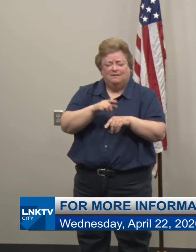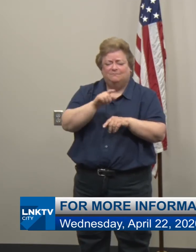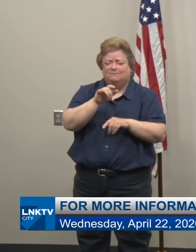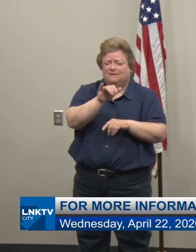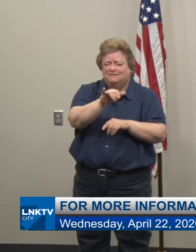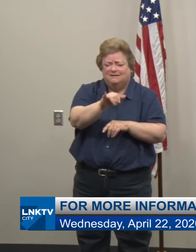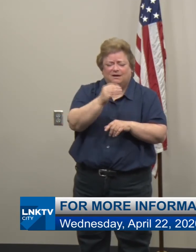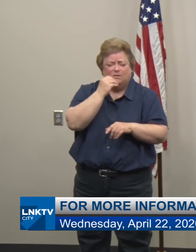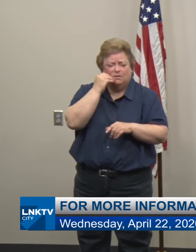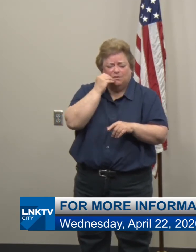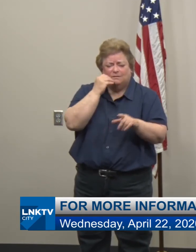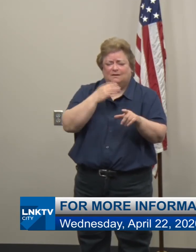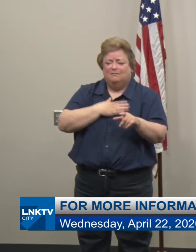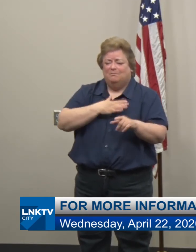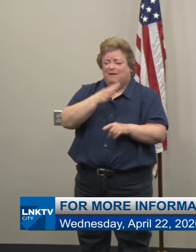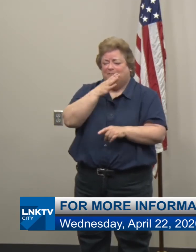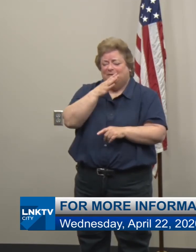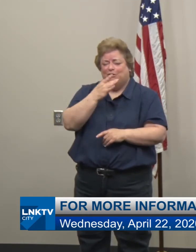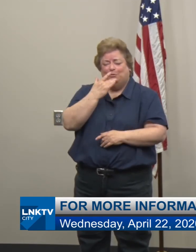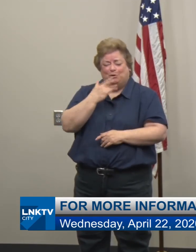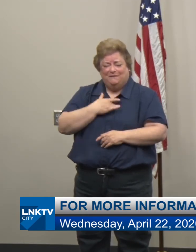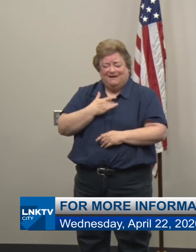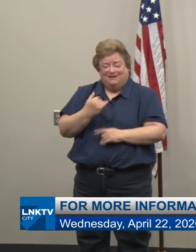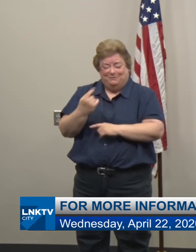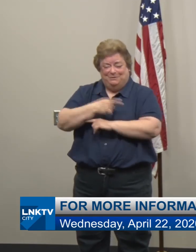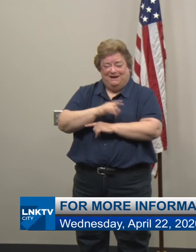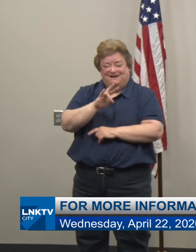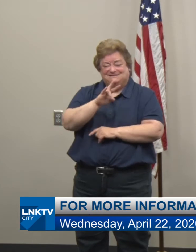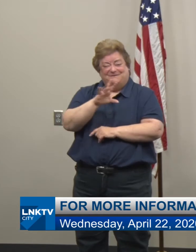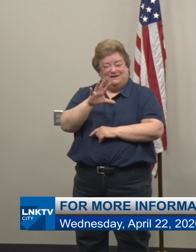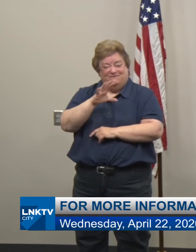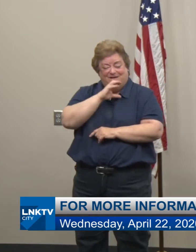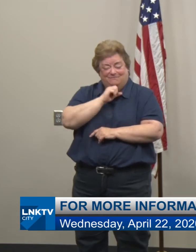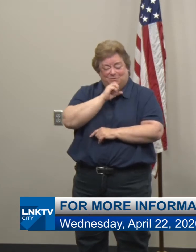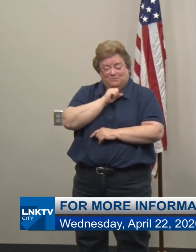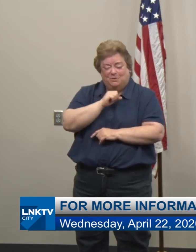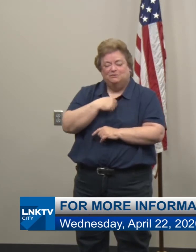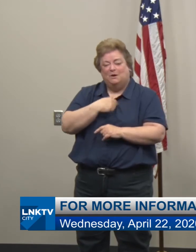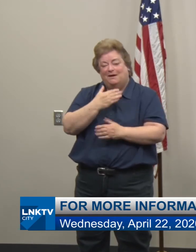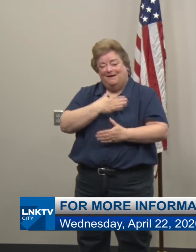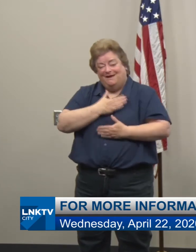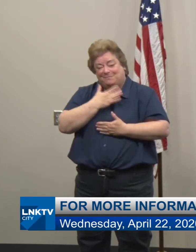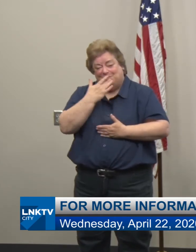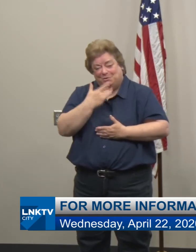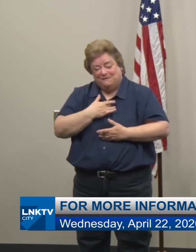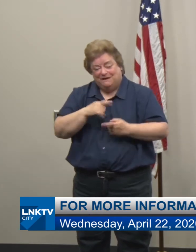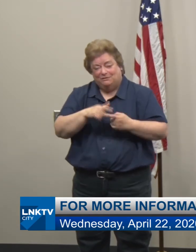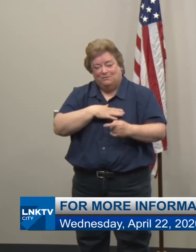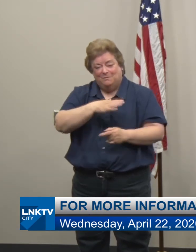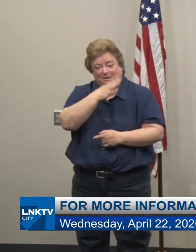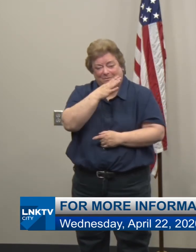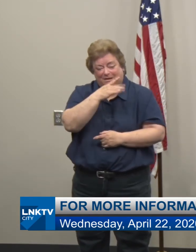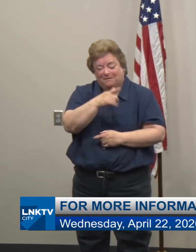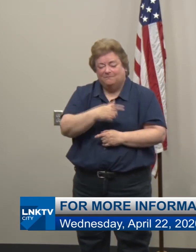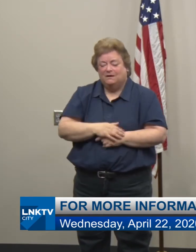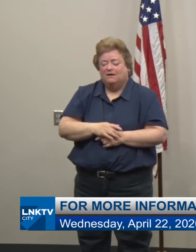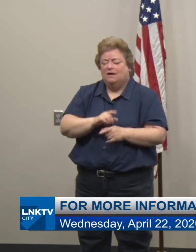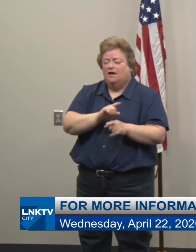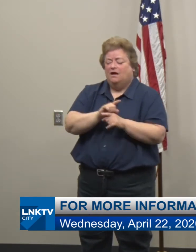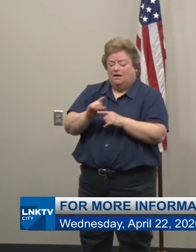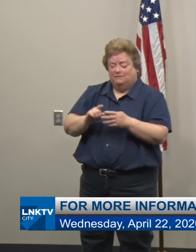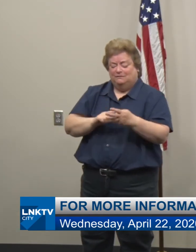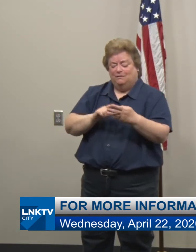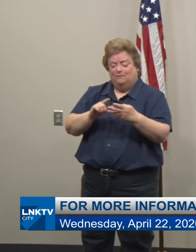mom, who turned 75 today. So I just want to say happy birthday, Mom. And then, of course, there are connections with members of our